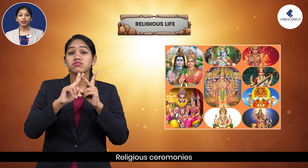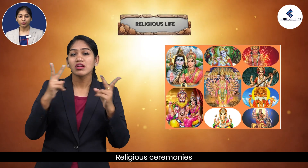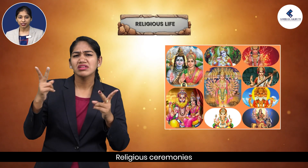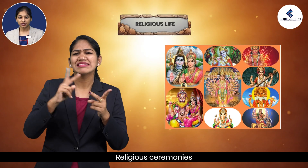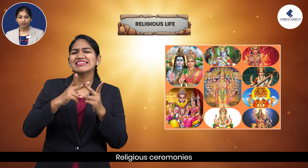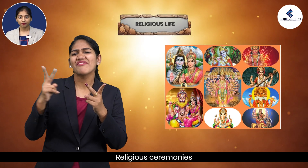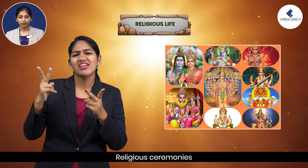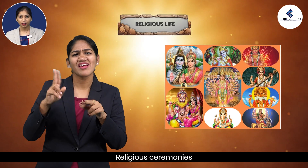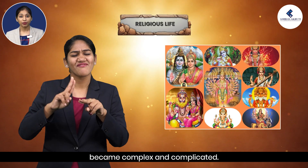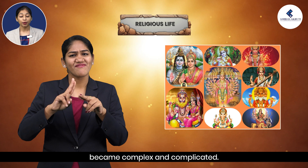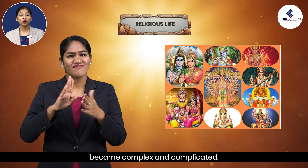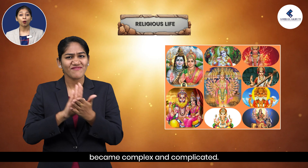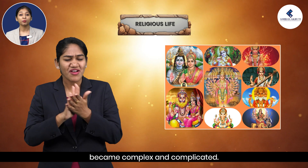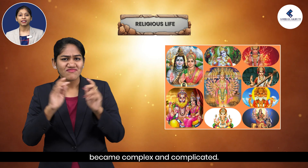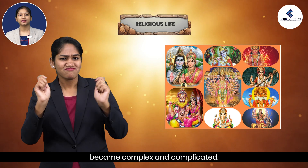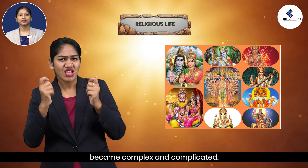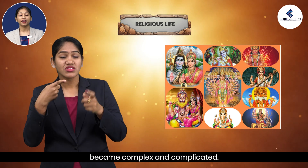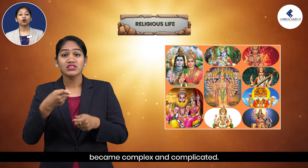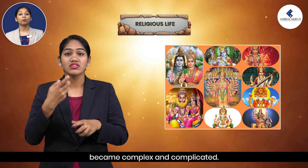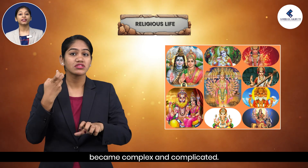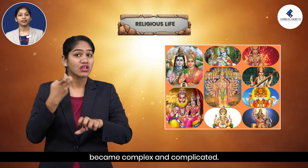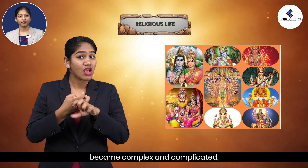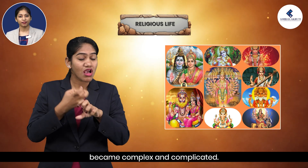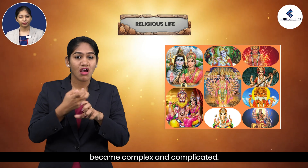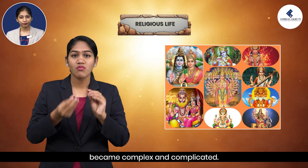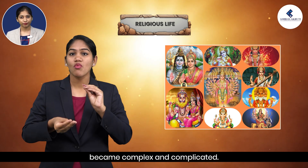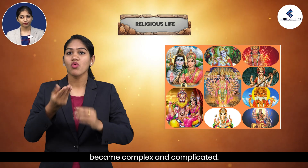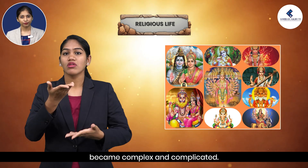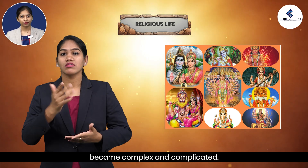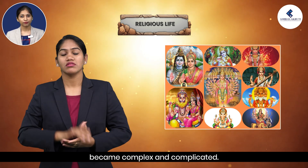Religious ceremonies became complex and complicated.